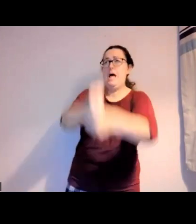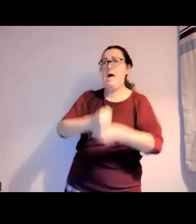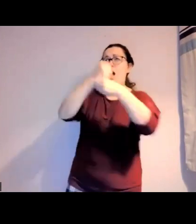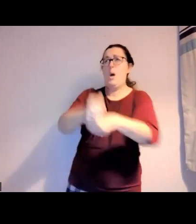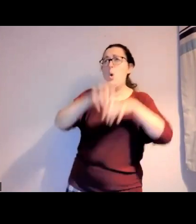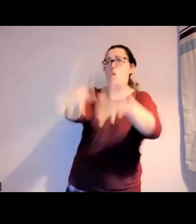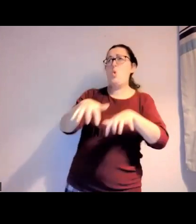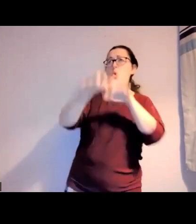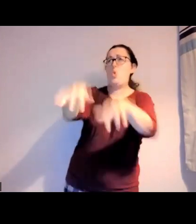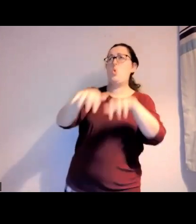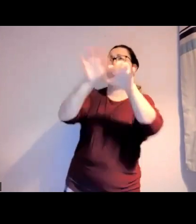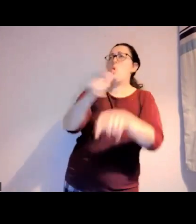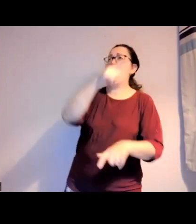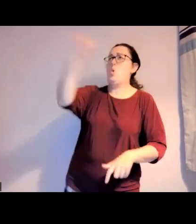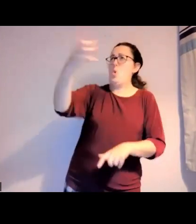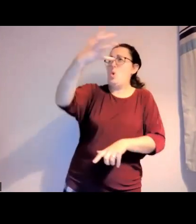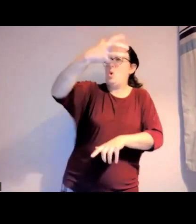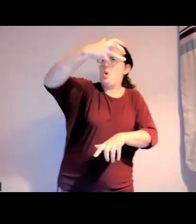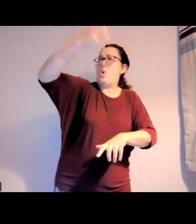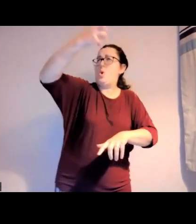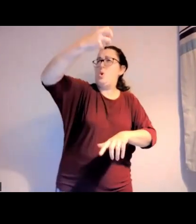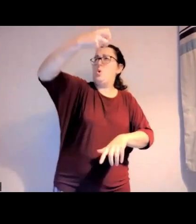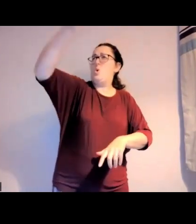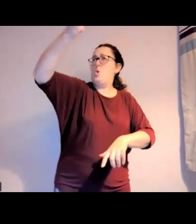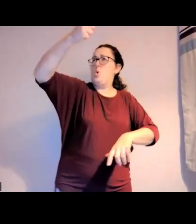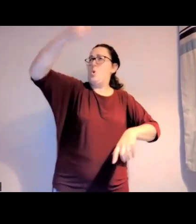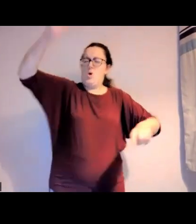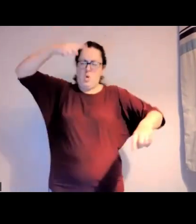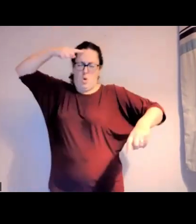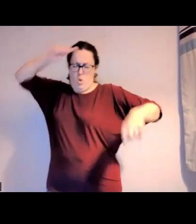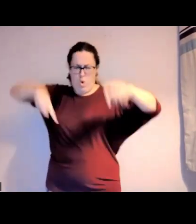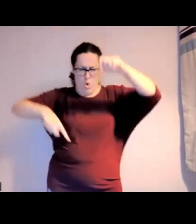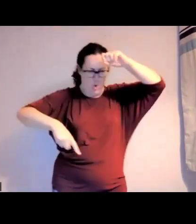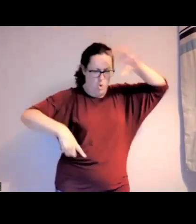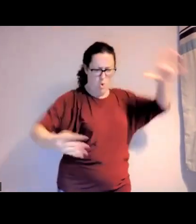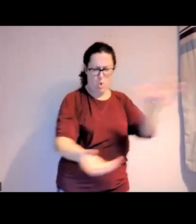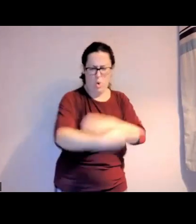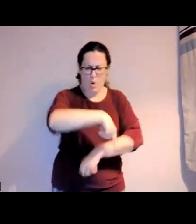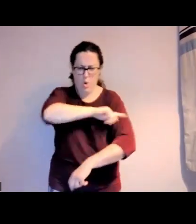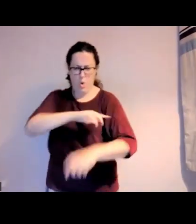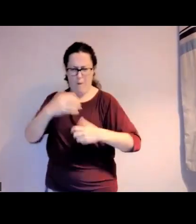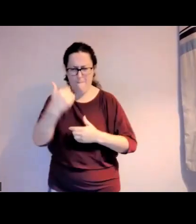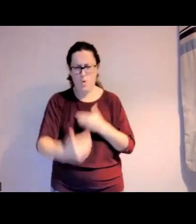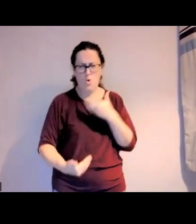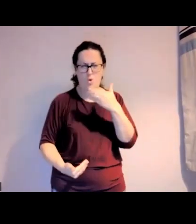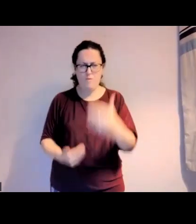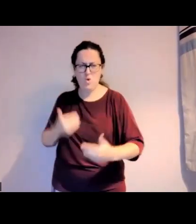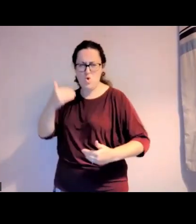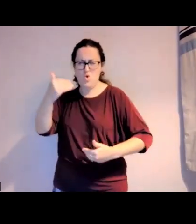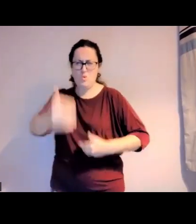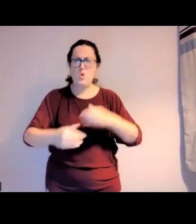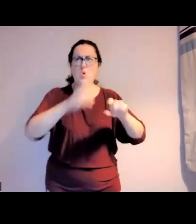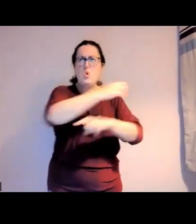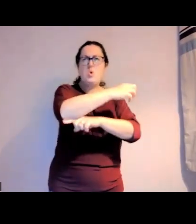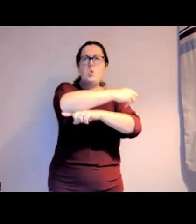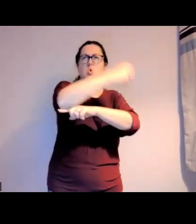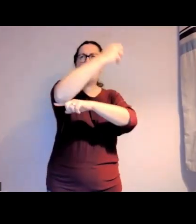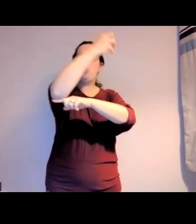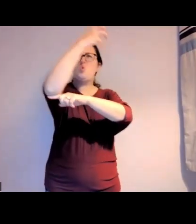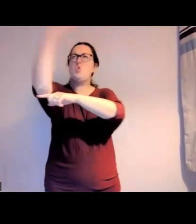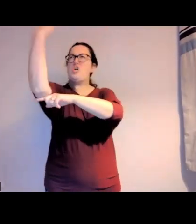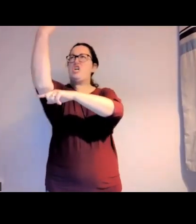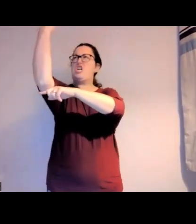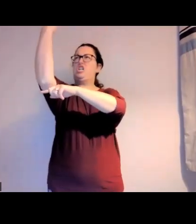galloping, powerfully, pulling, propelling the dripping sweat of muscles in motion, setting the sky